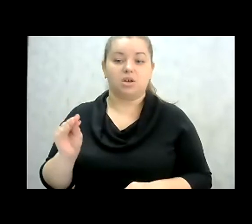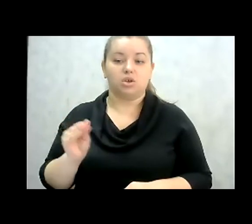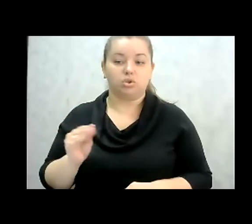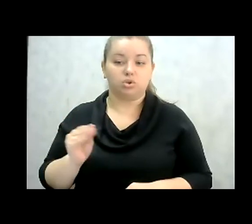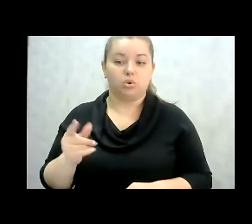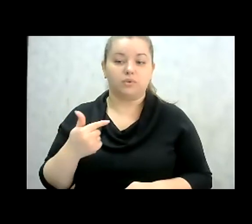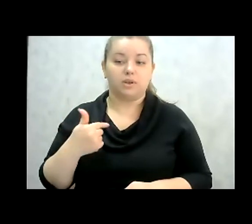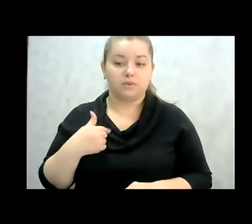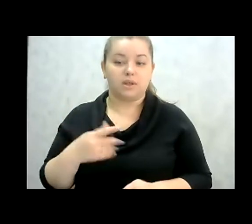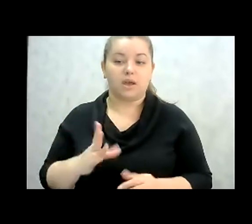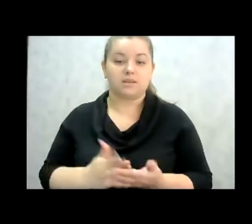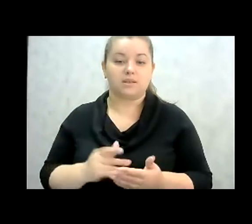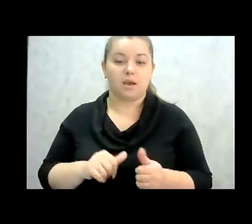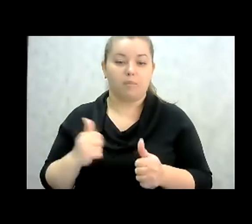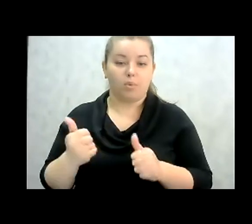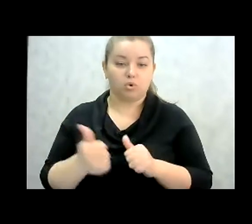the